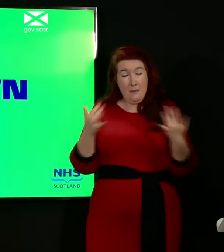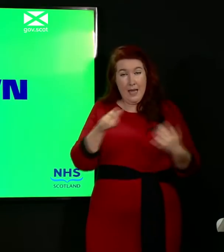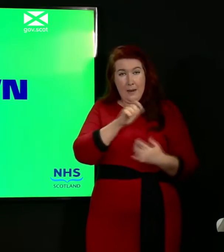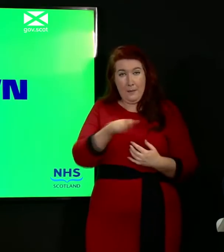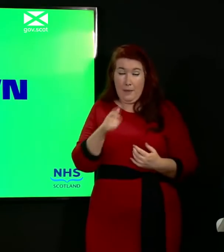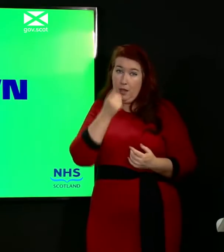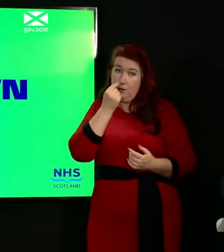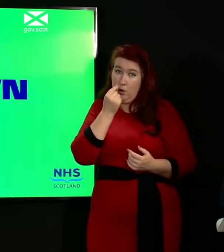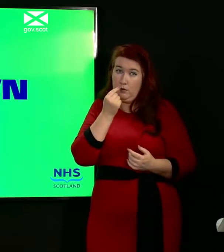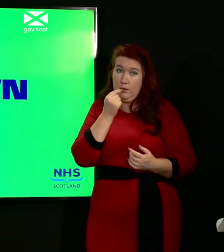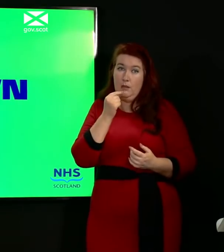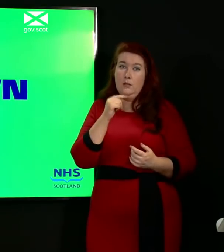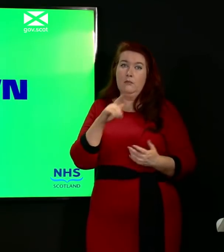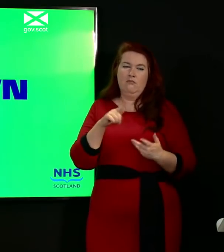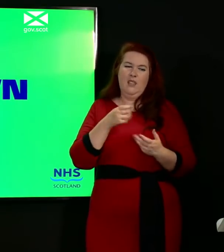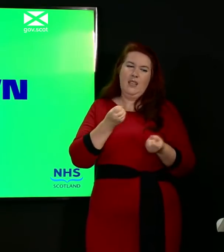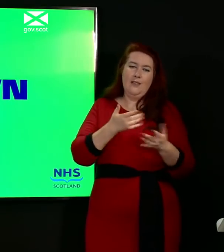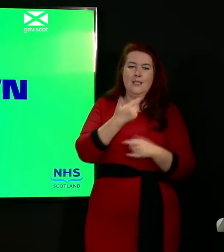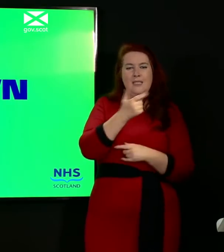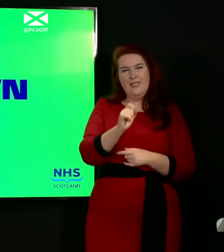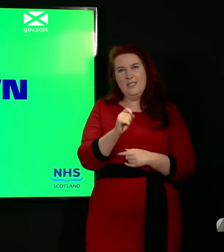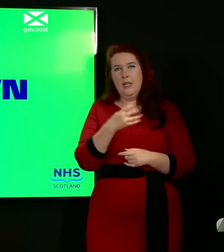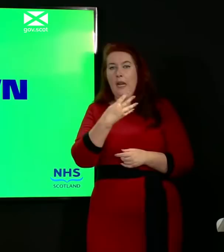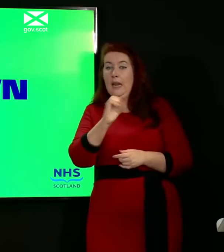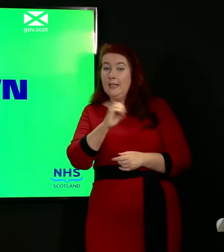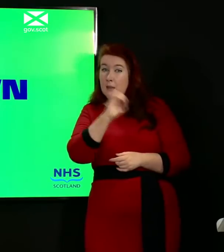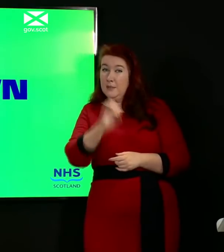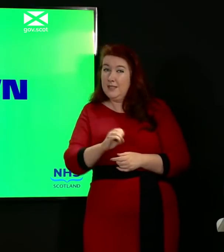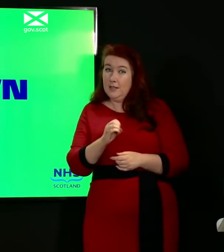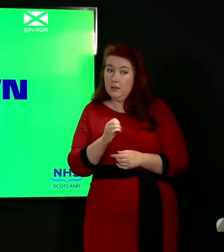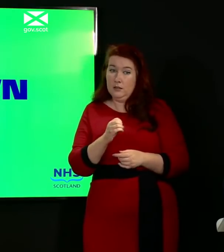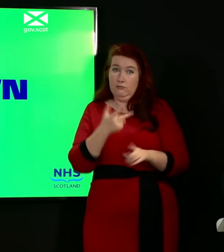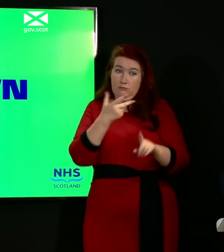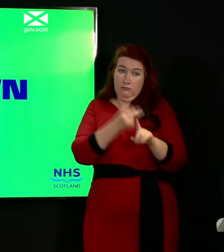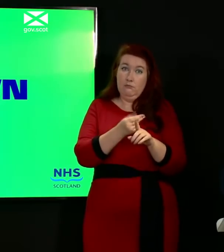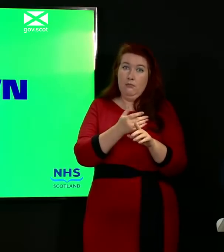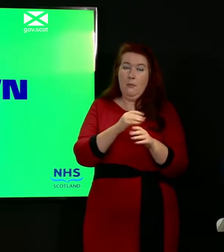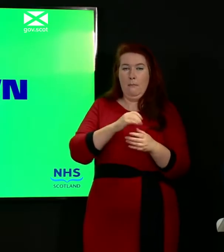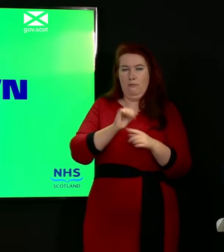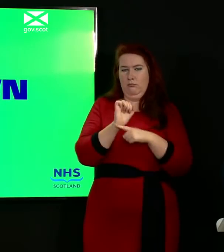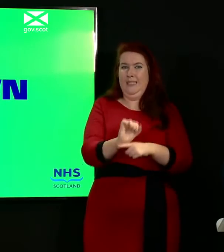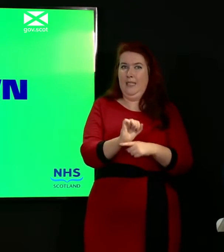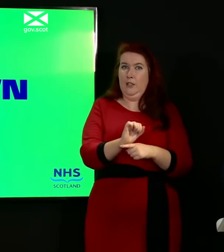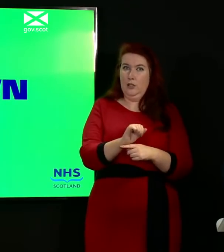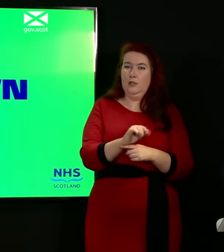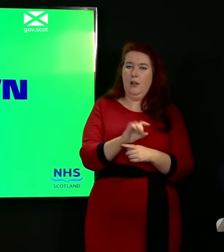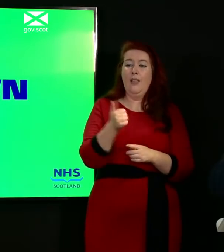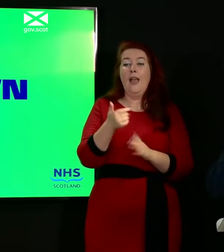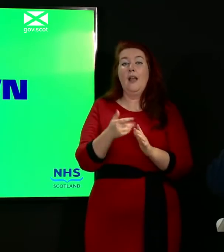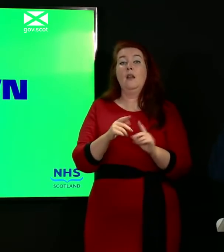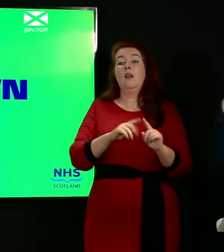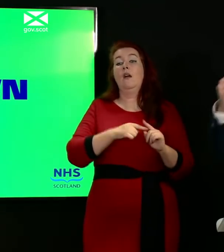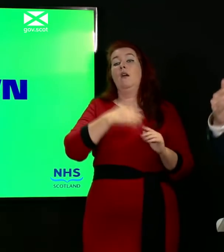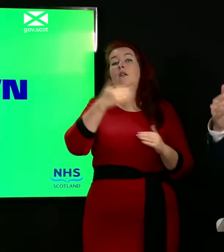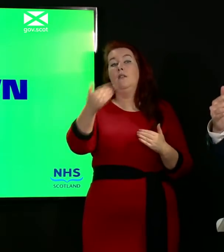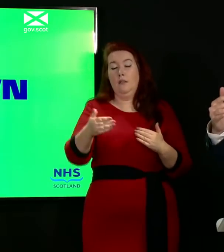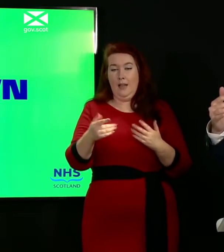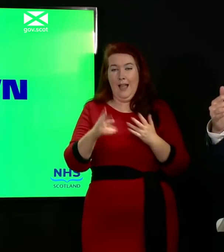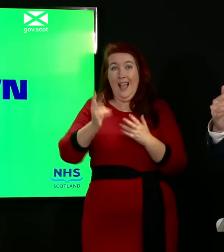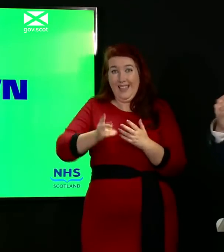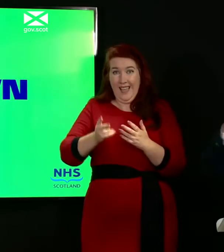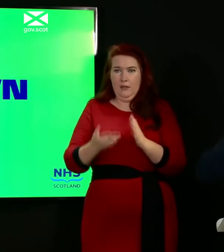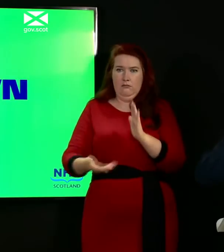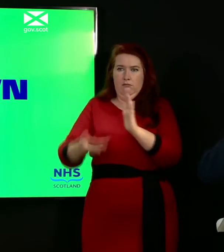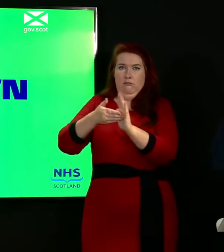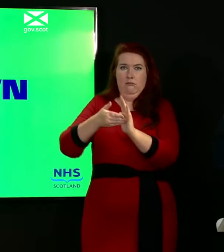can with 70 or 90% protection as quick as we can and get an extra few percentage points and an elongation